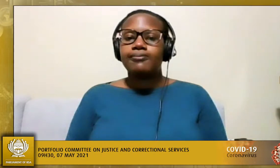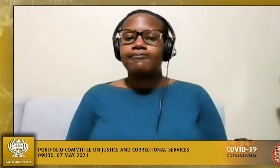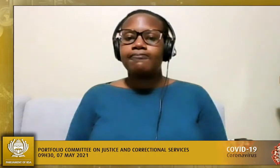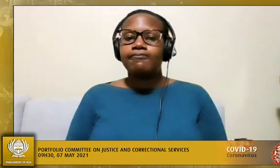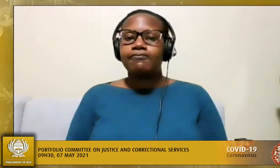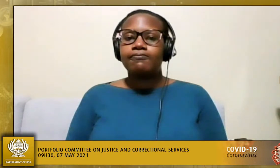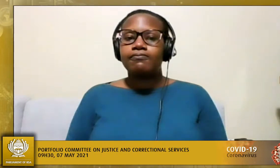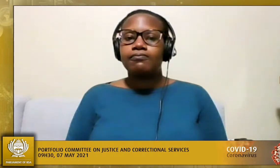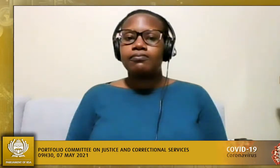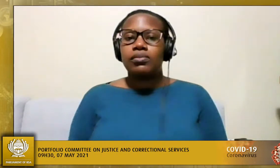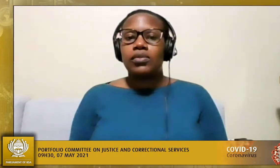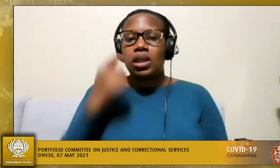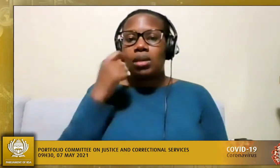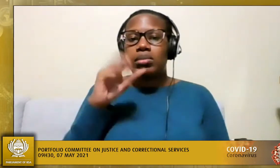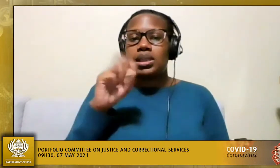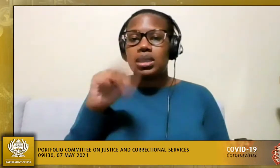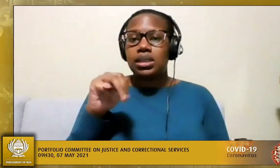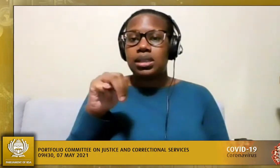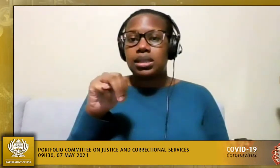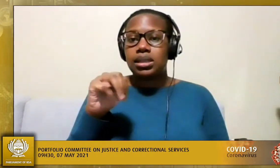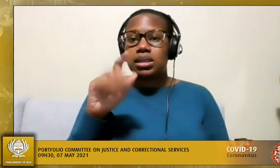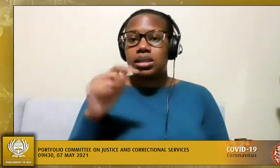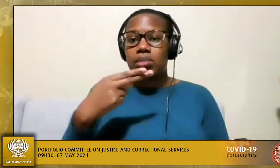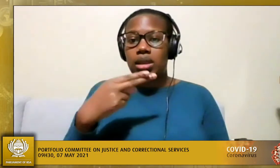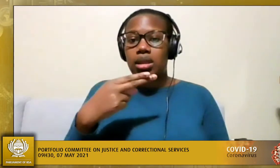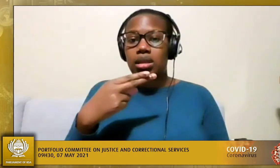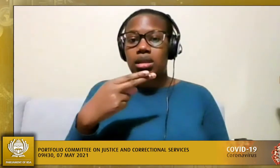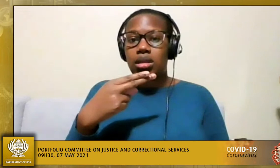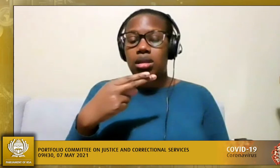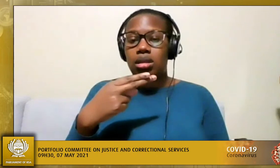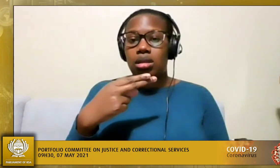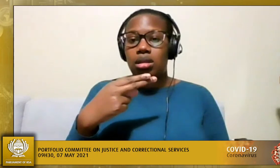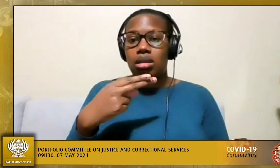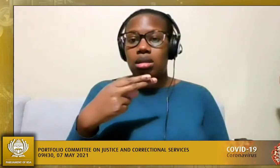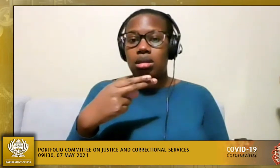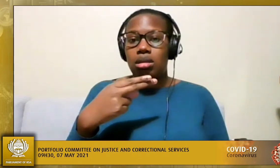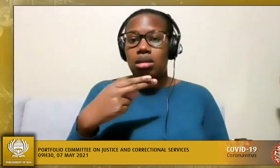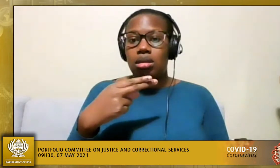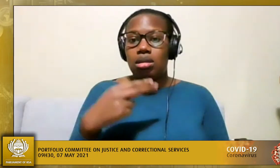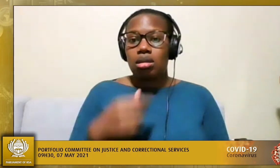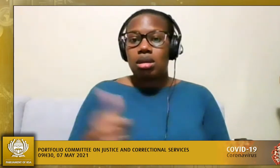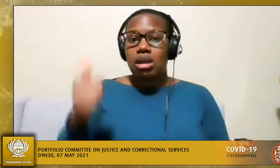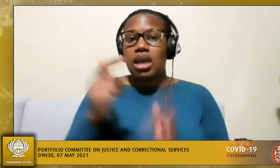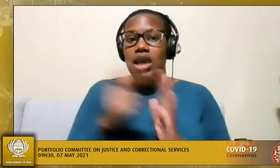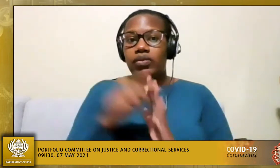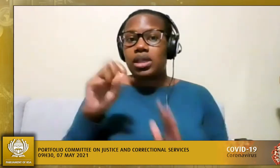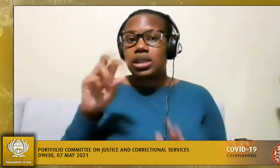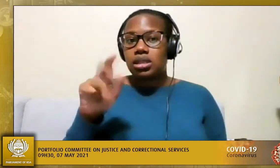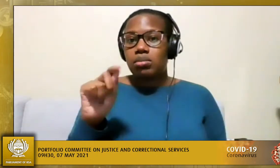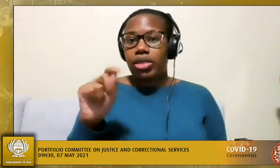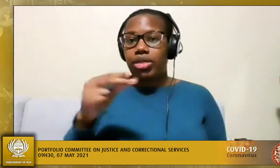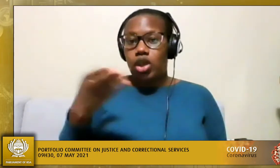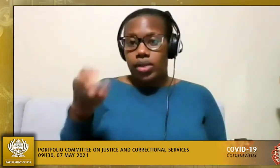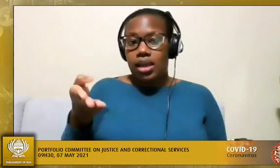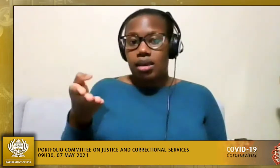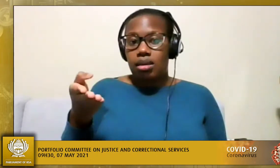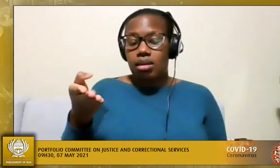charging Mr Smith if you can come in Advocate Smith Pierre are you online